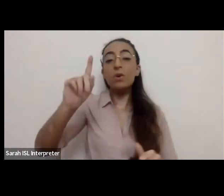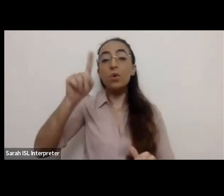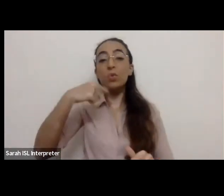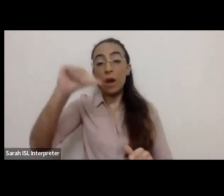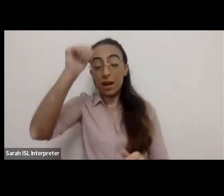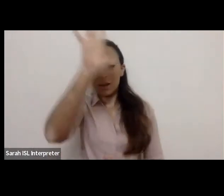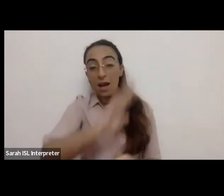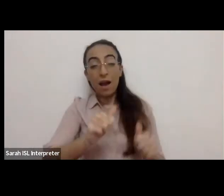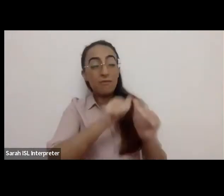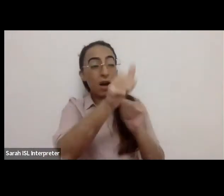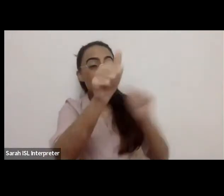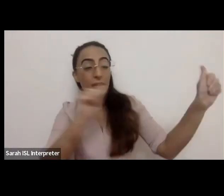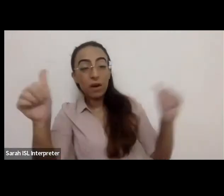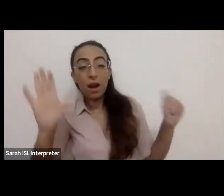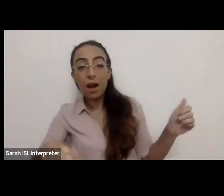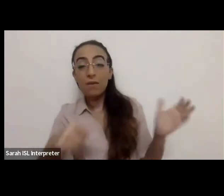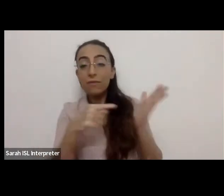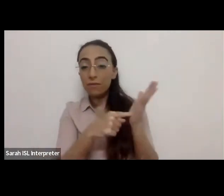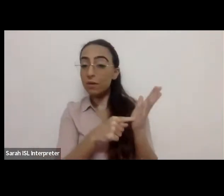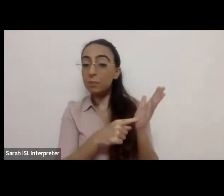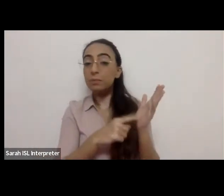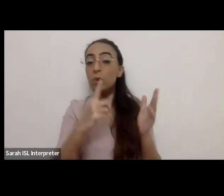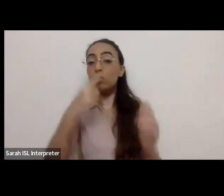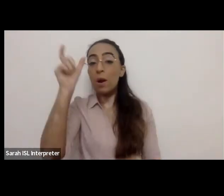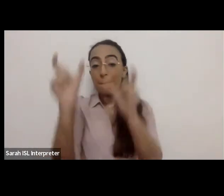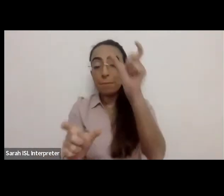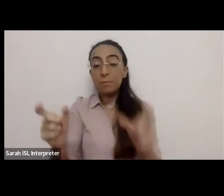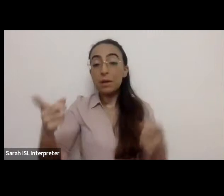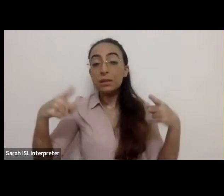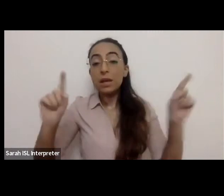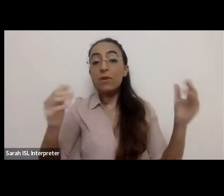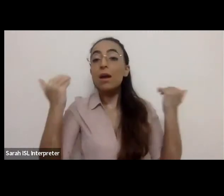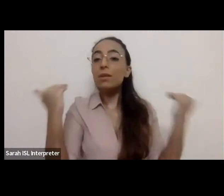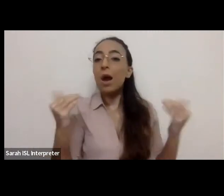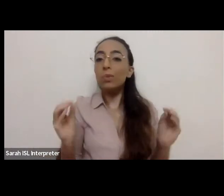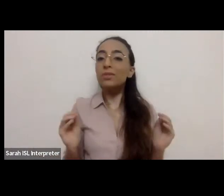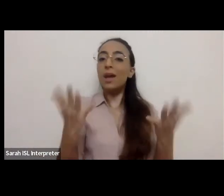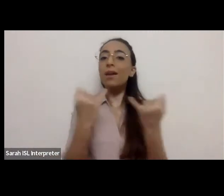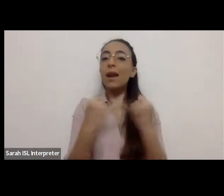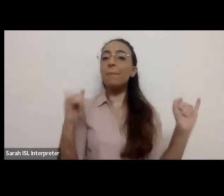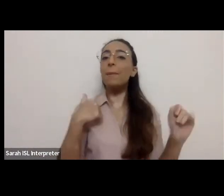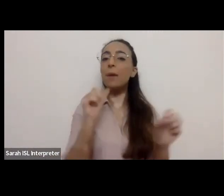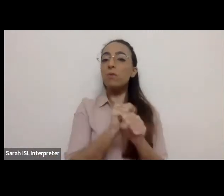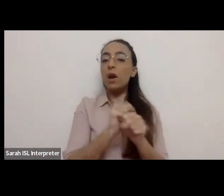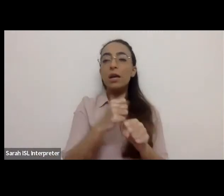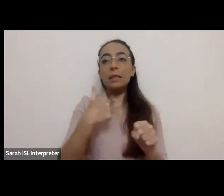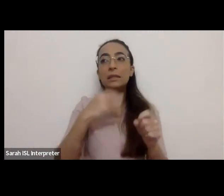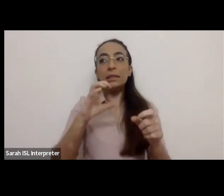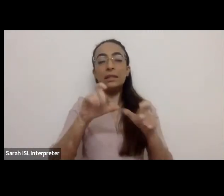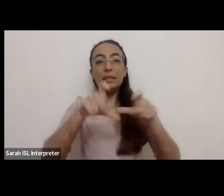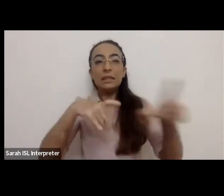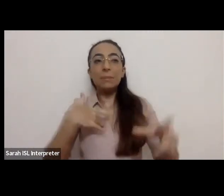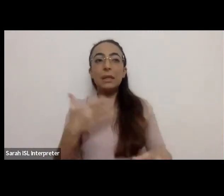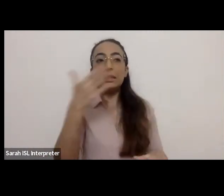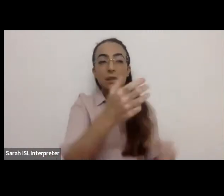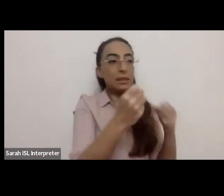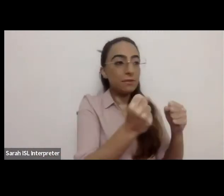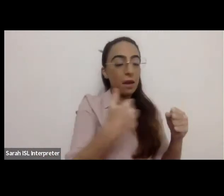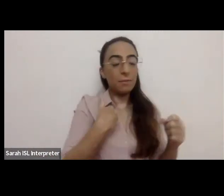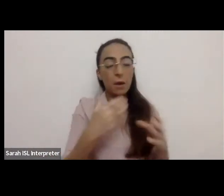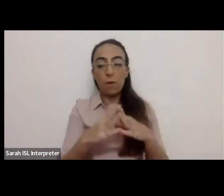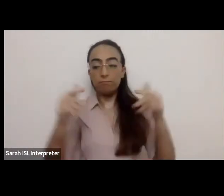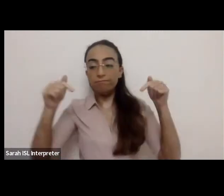country, who has started their own initiative and have been able to sustain their